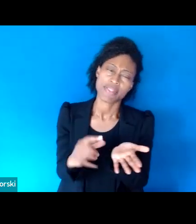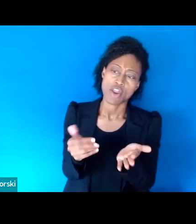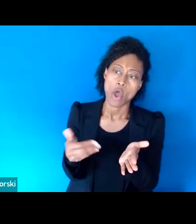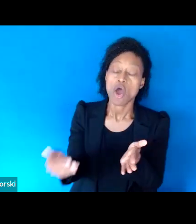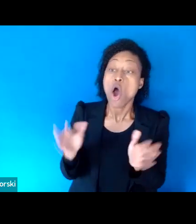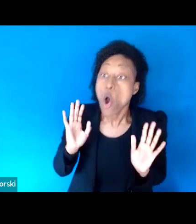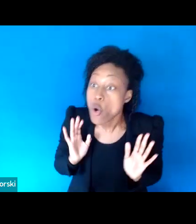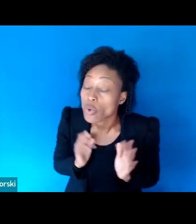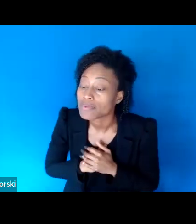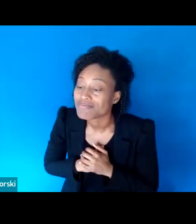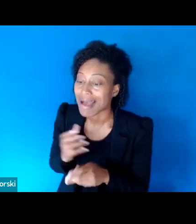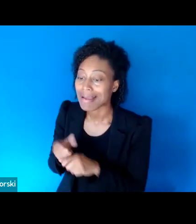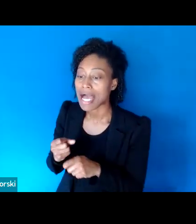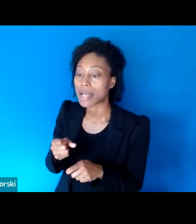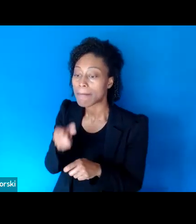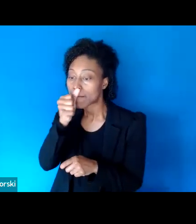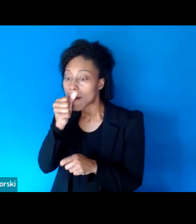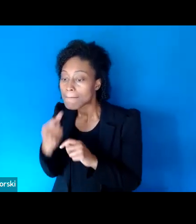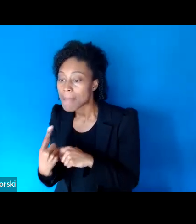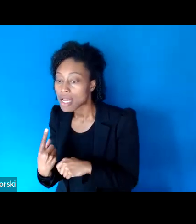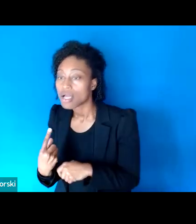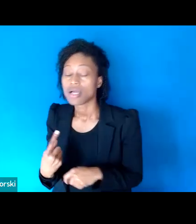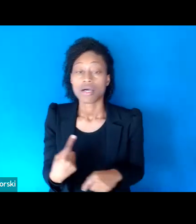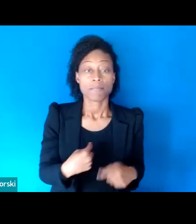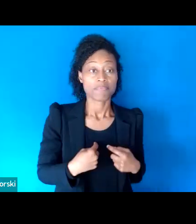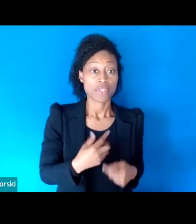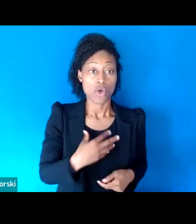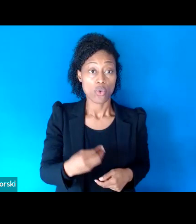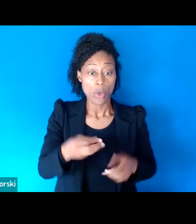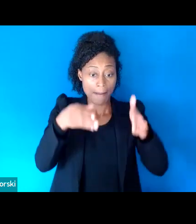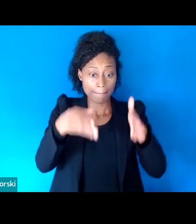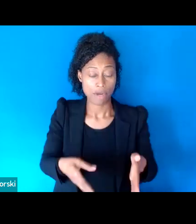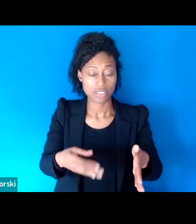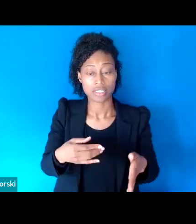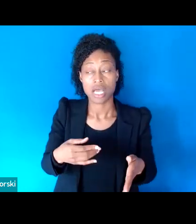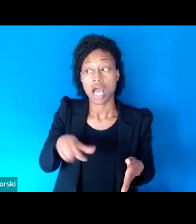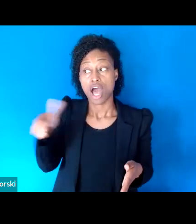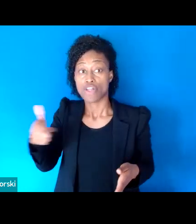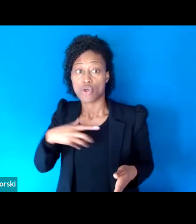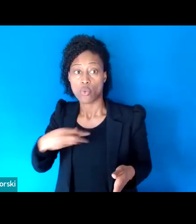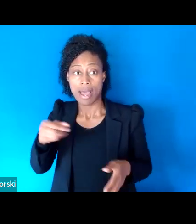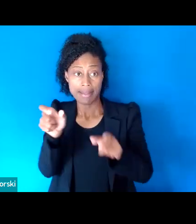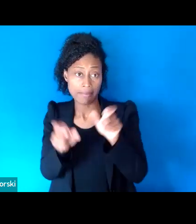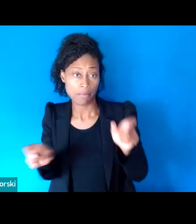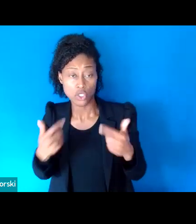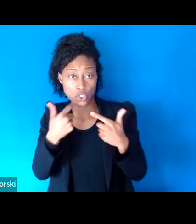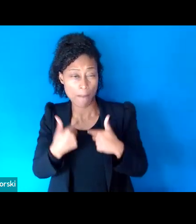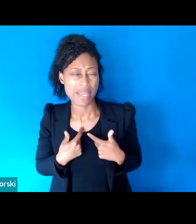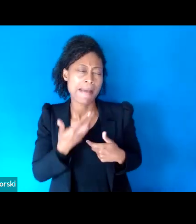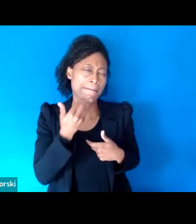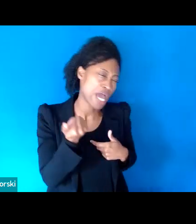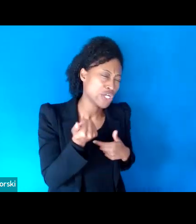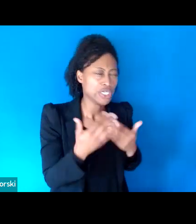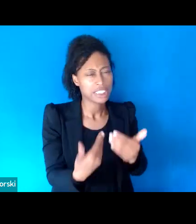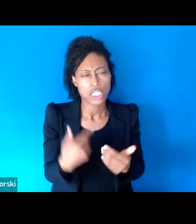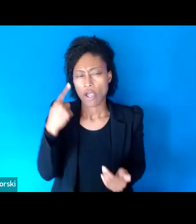I got one. So as a white person, I've been told by other white people that it would be better or easier